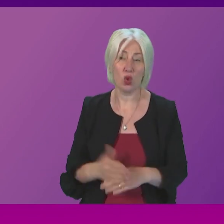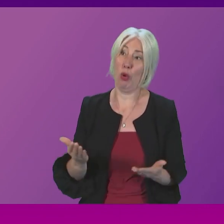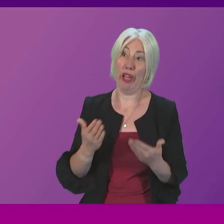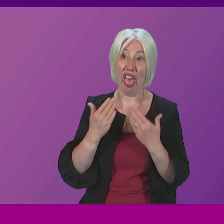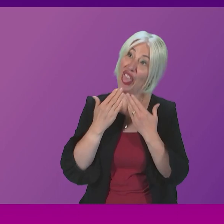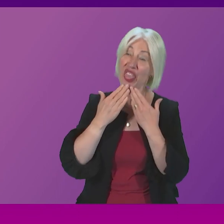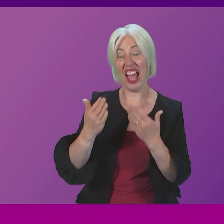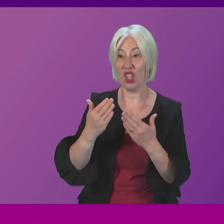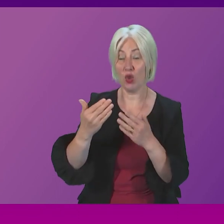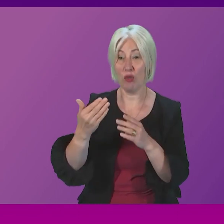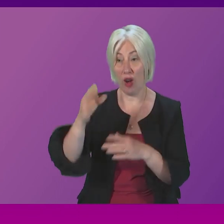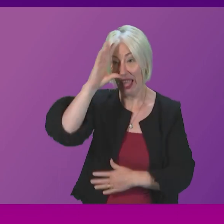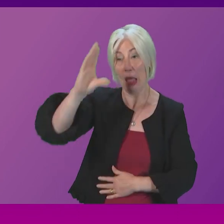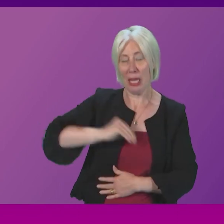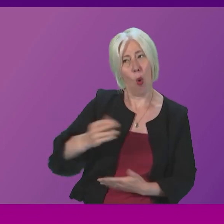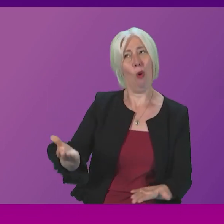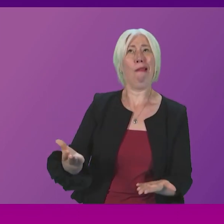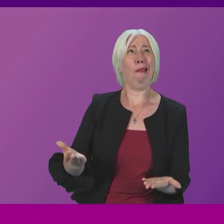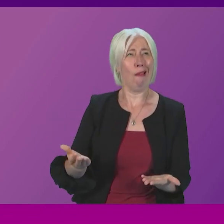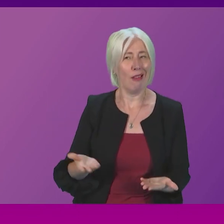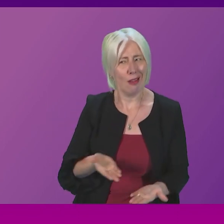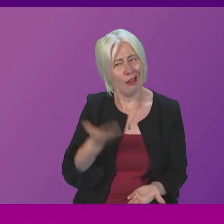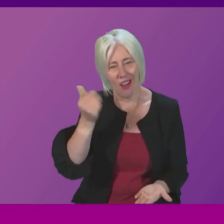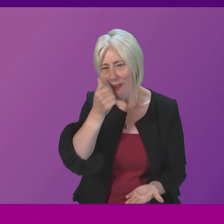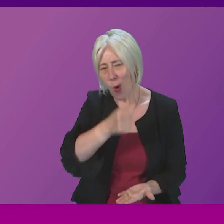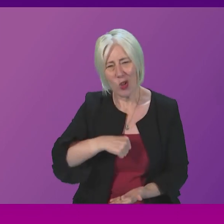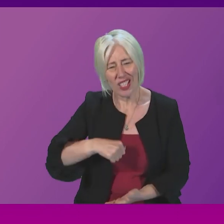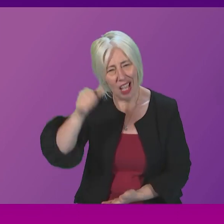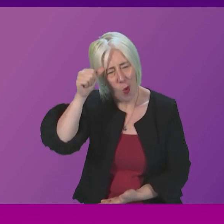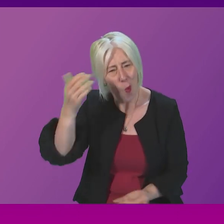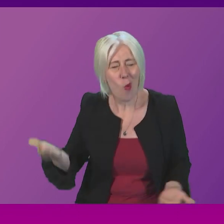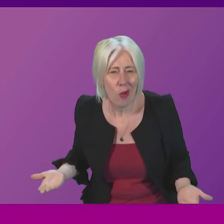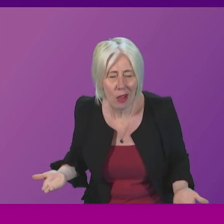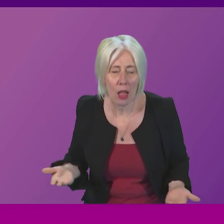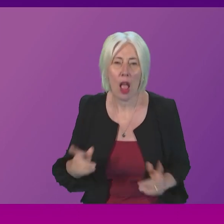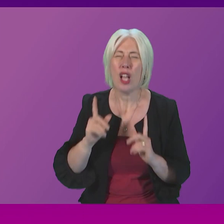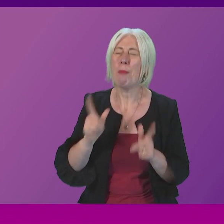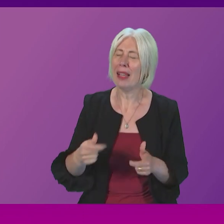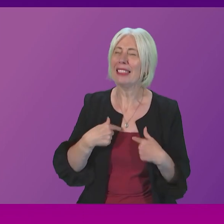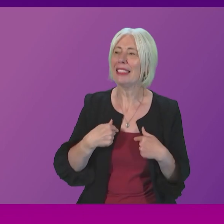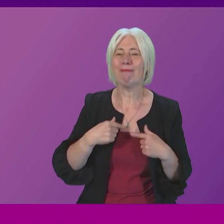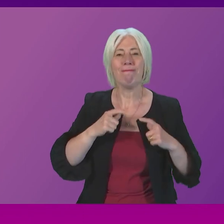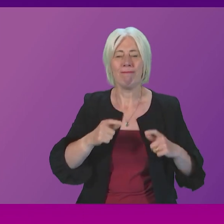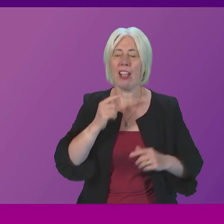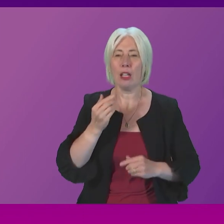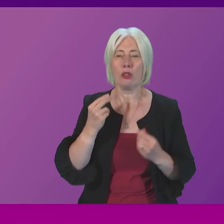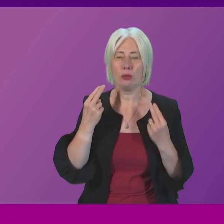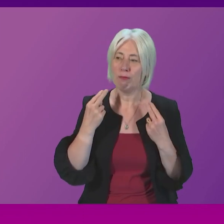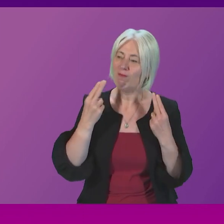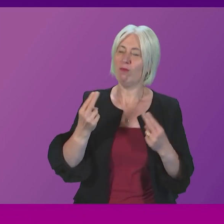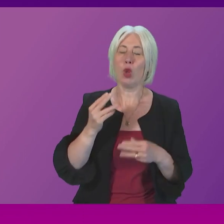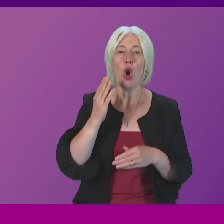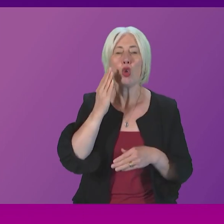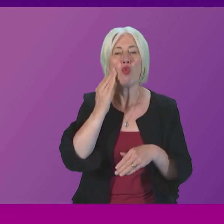thank you for pointing that out to me. I continue to sort of speak up on race